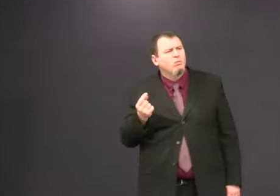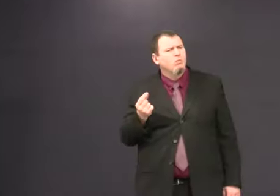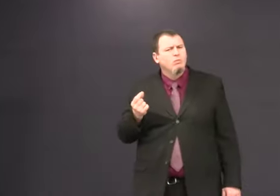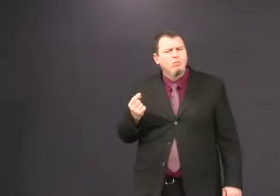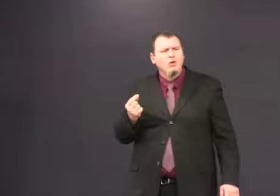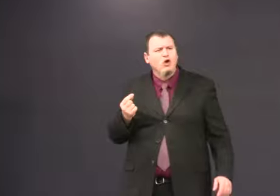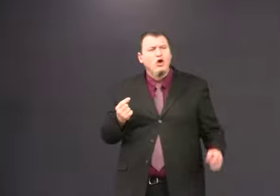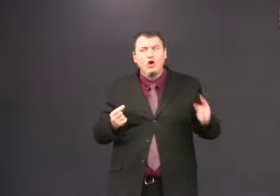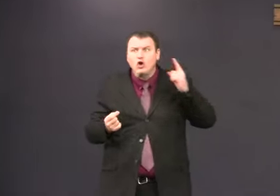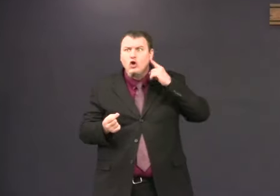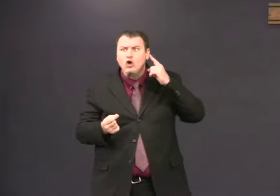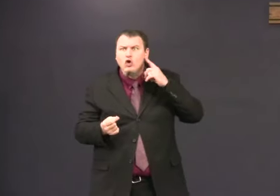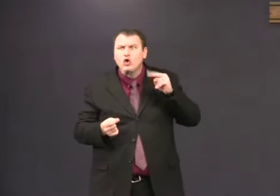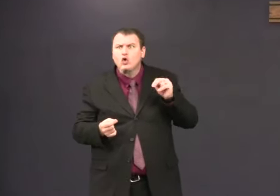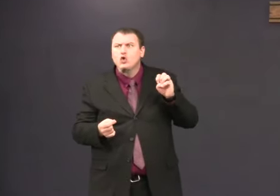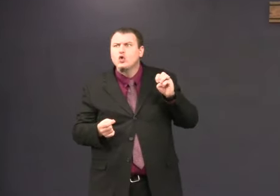What did he do at home?